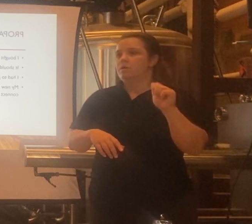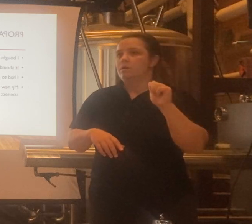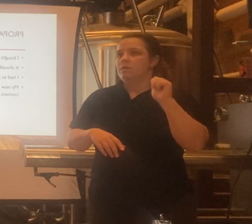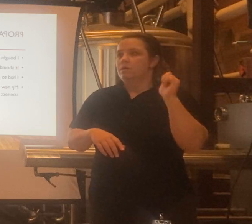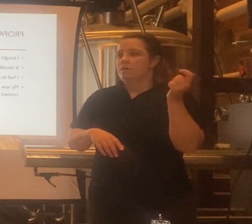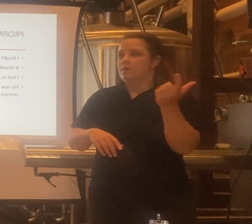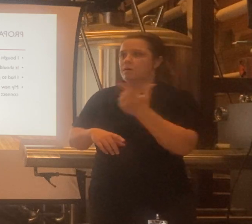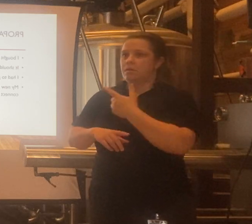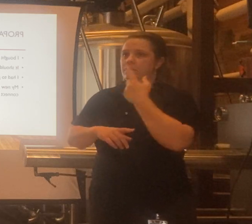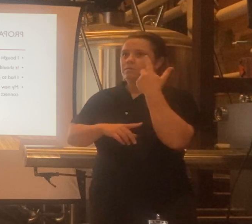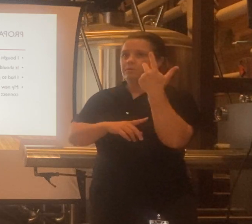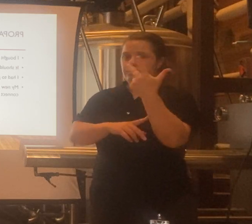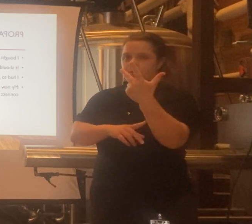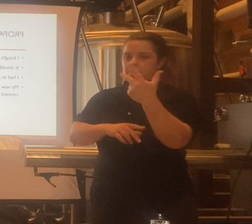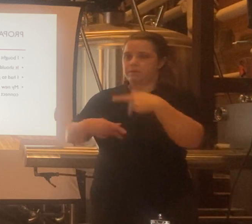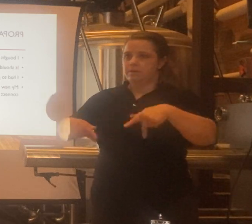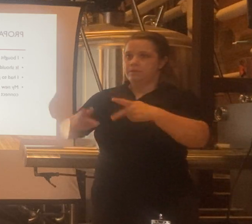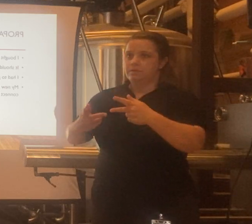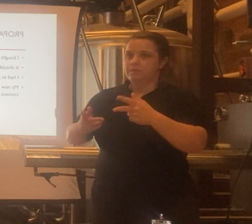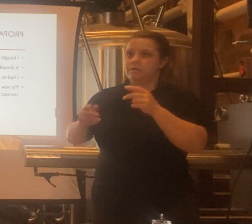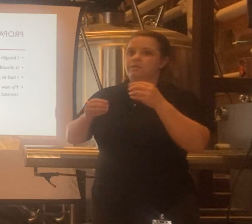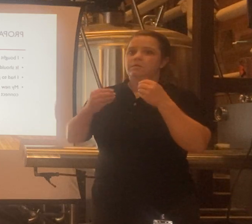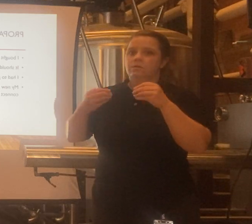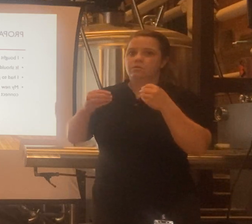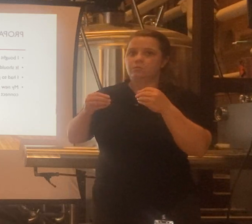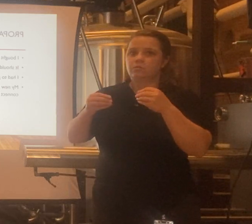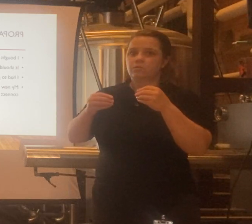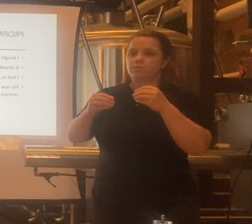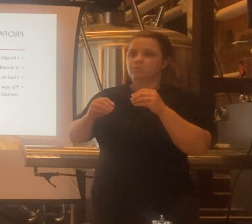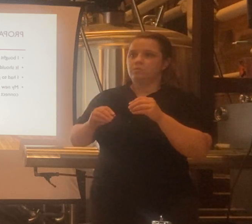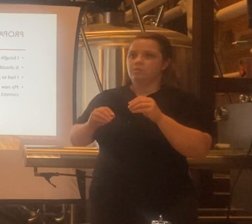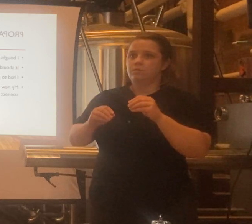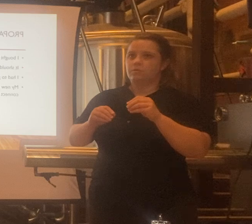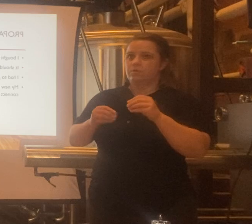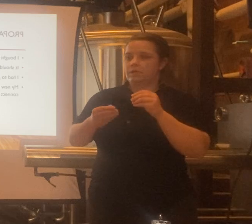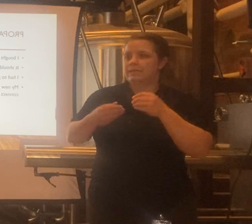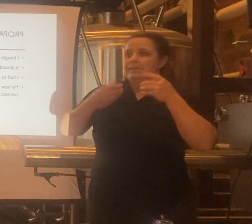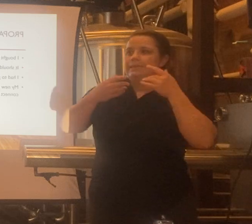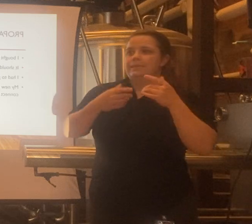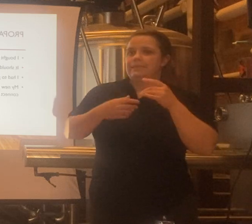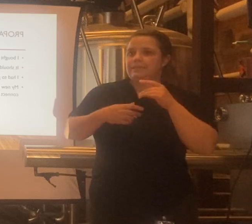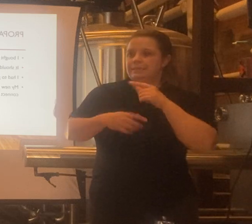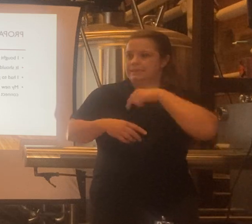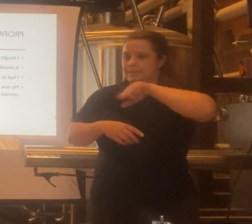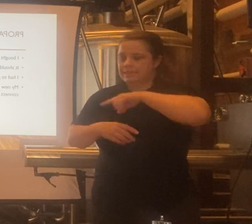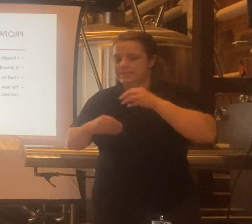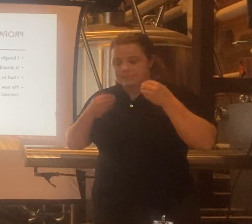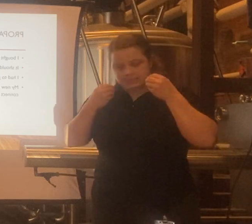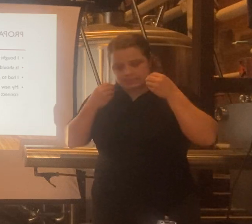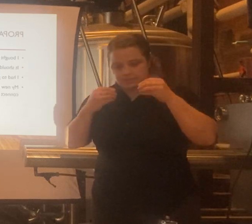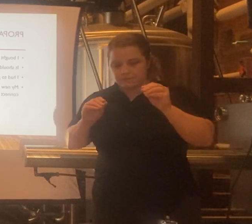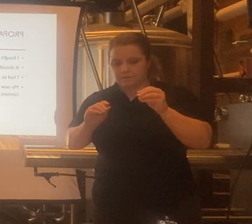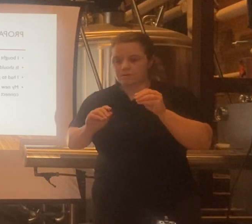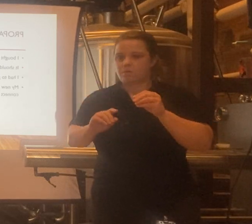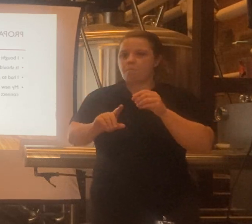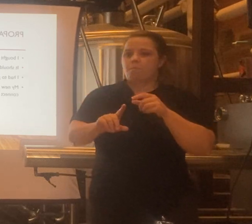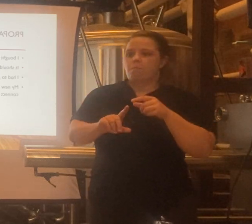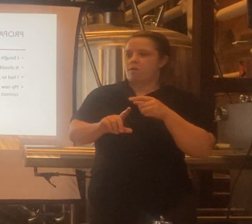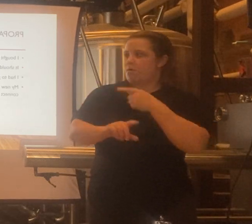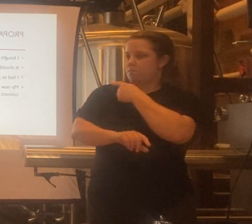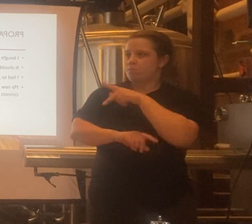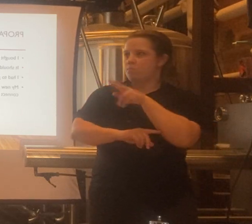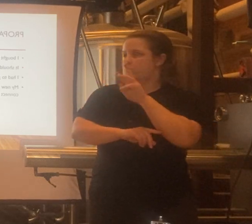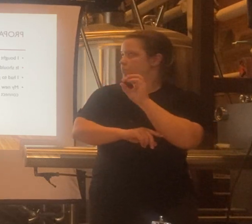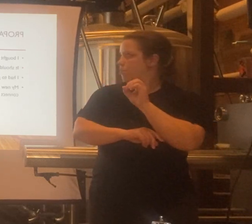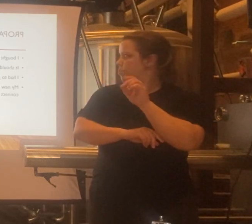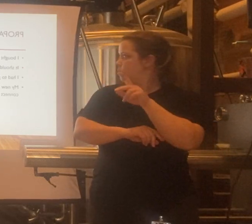RV place, the Ace Hardware, and there's another place, there's an air place over in Temple area. So yeah, great idea, real flexible.